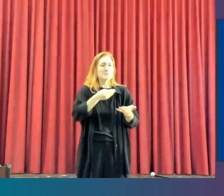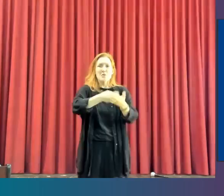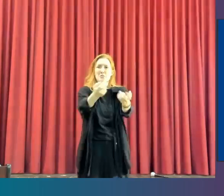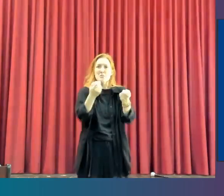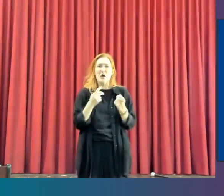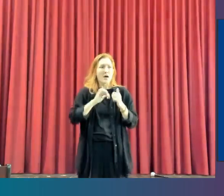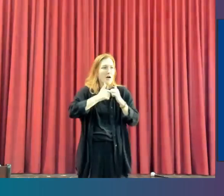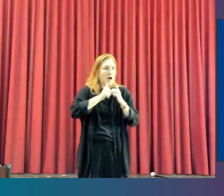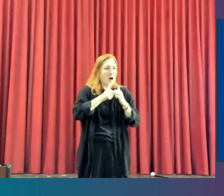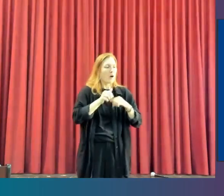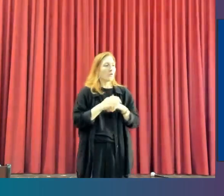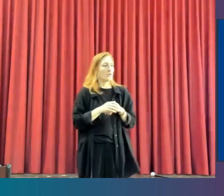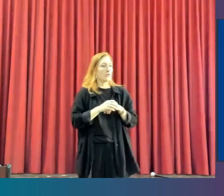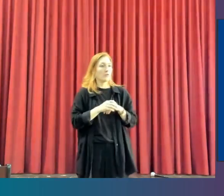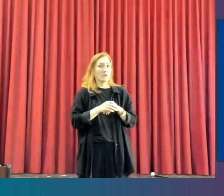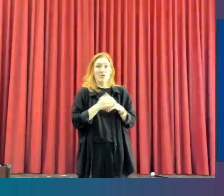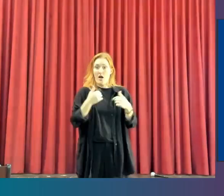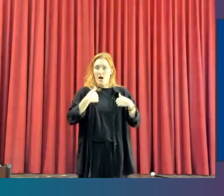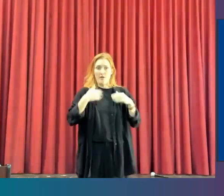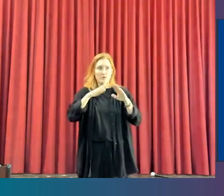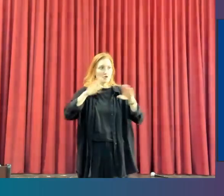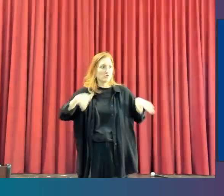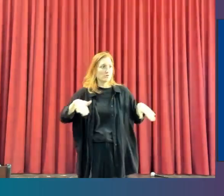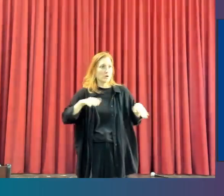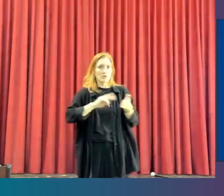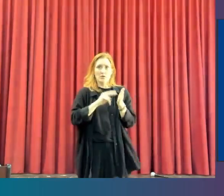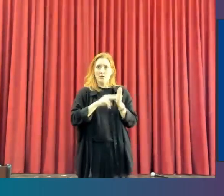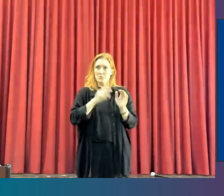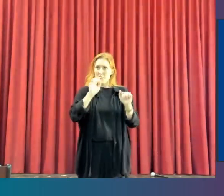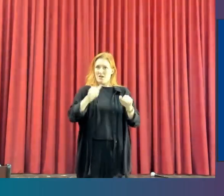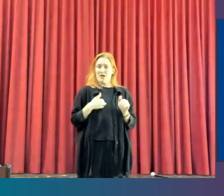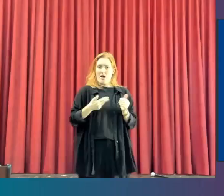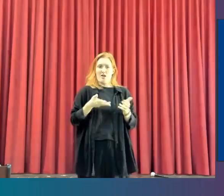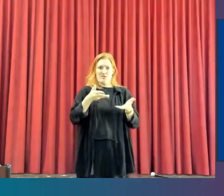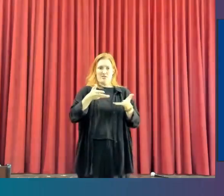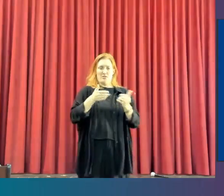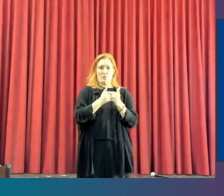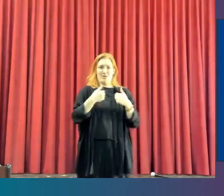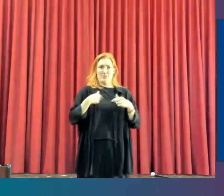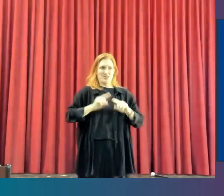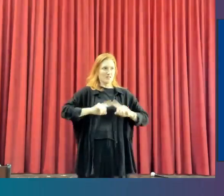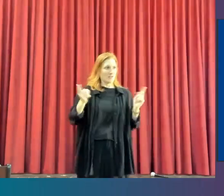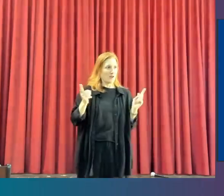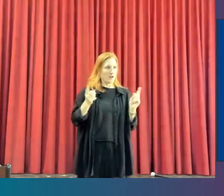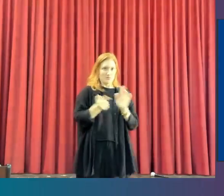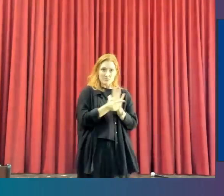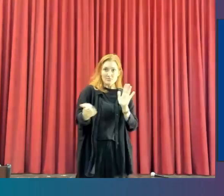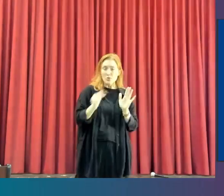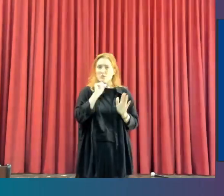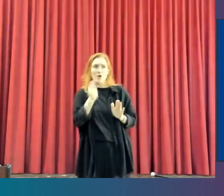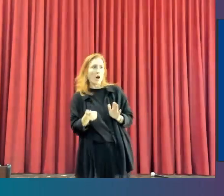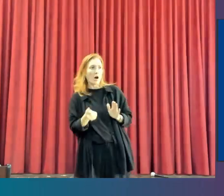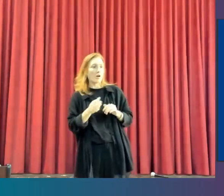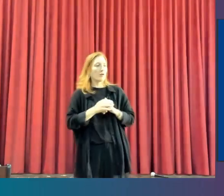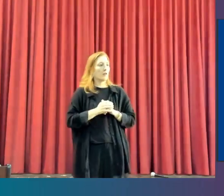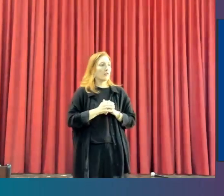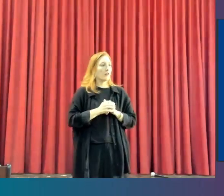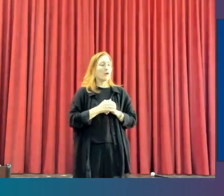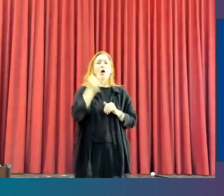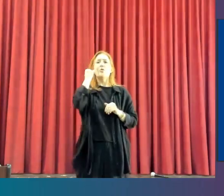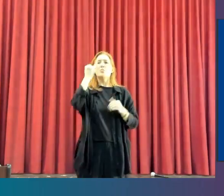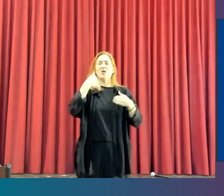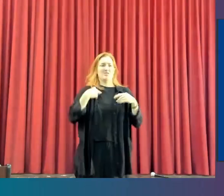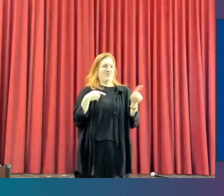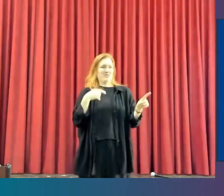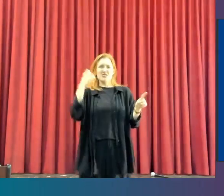treated differently in housing because I have children? Or what can I do if my landlord's not making needed repairs?